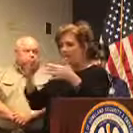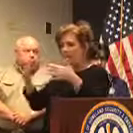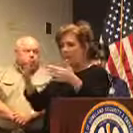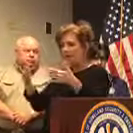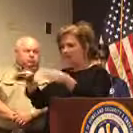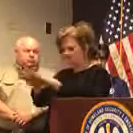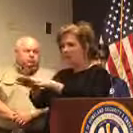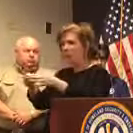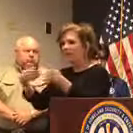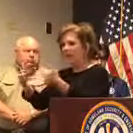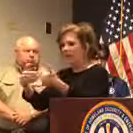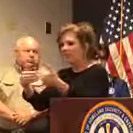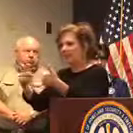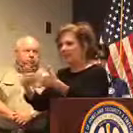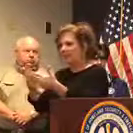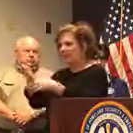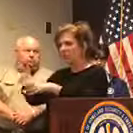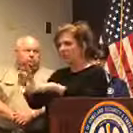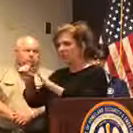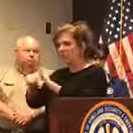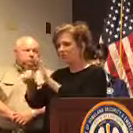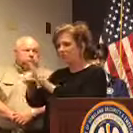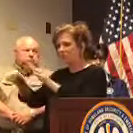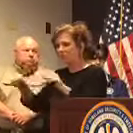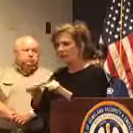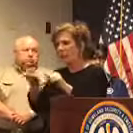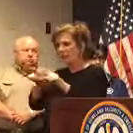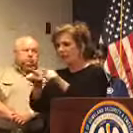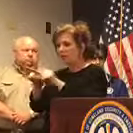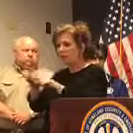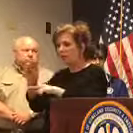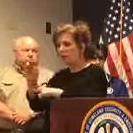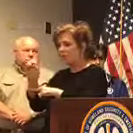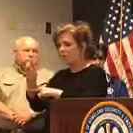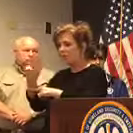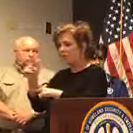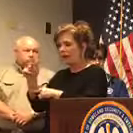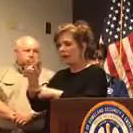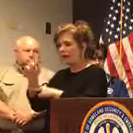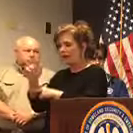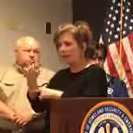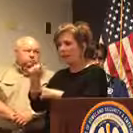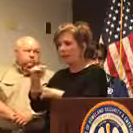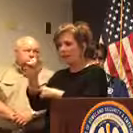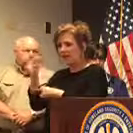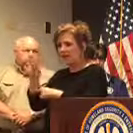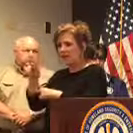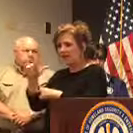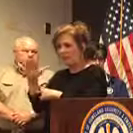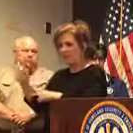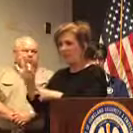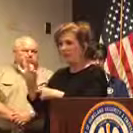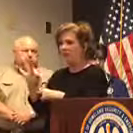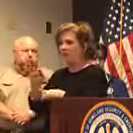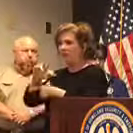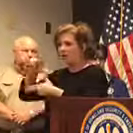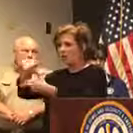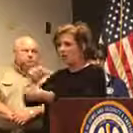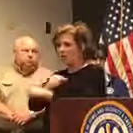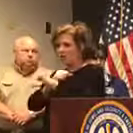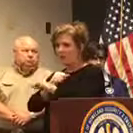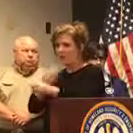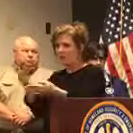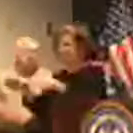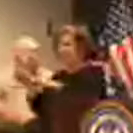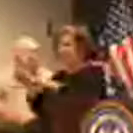the greater New Orleans area. Additionally, there are floodgates within the Morganza of the Gulf Hurricane Protection System that are being closed. But